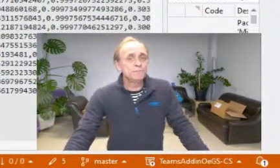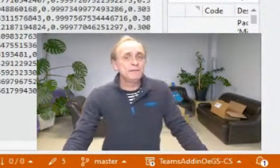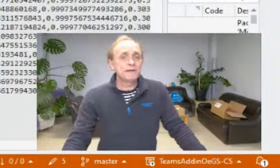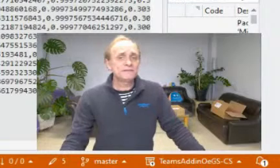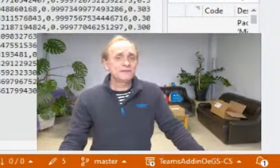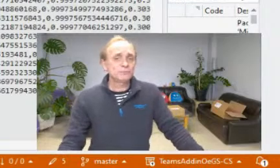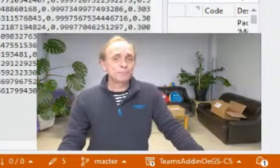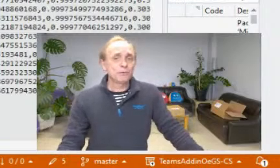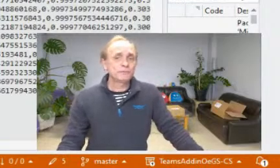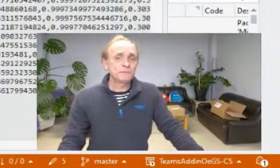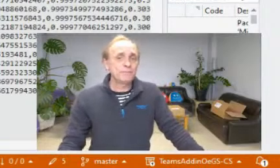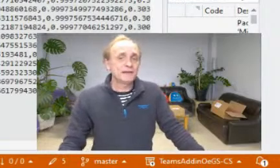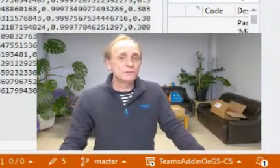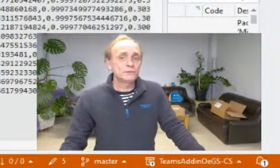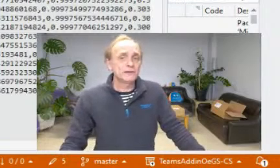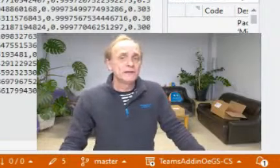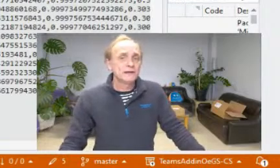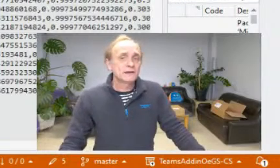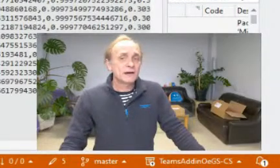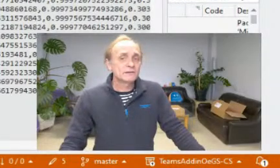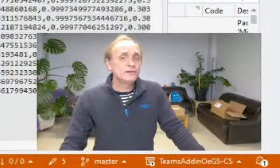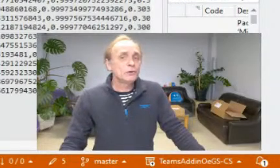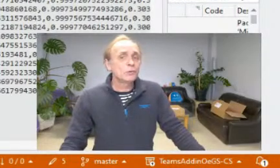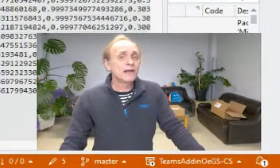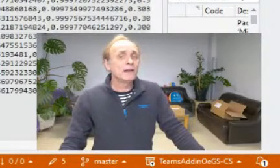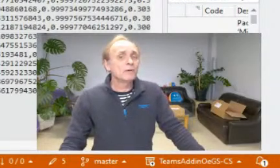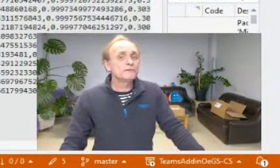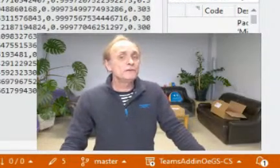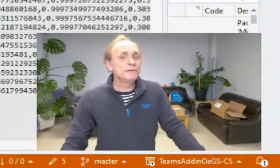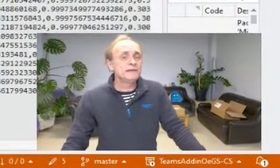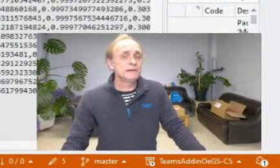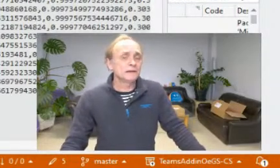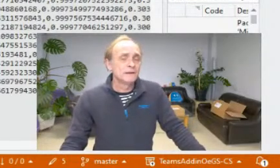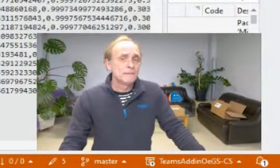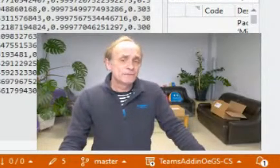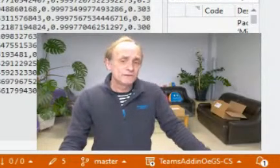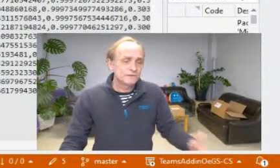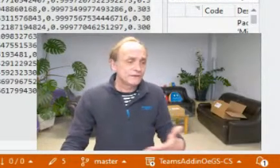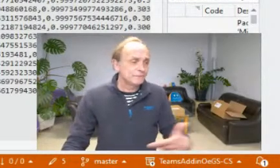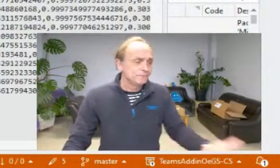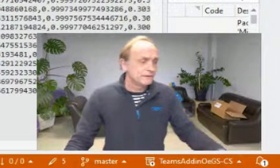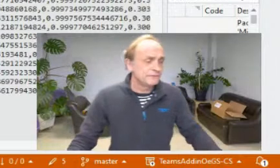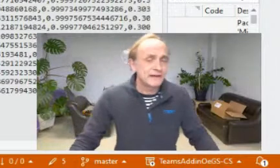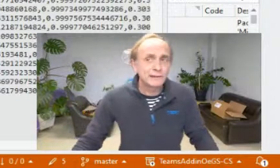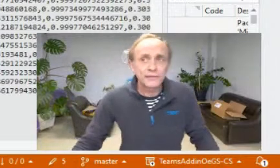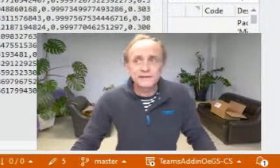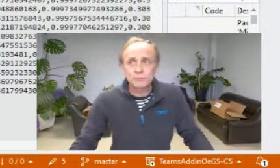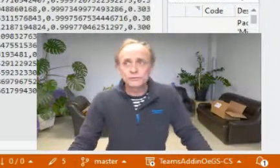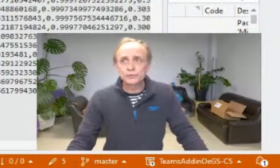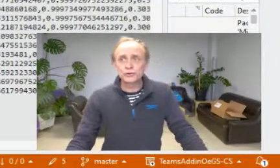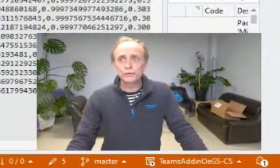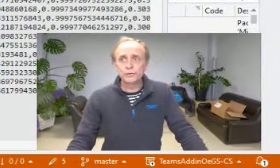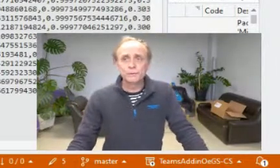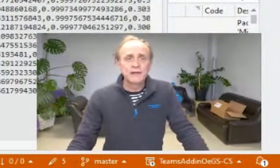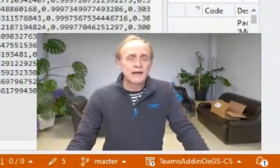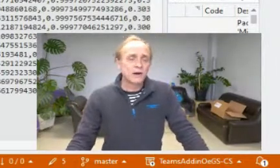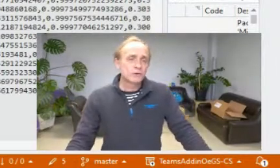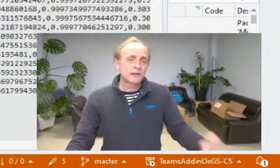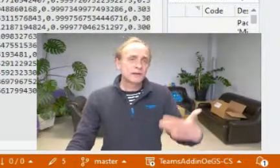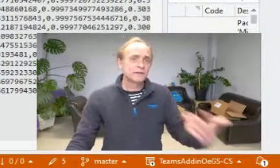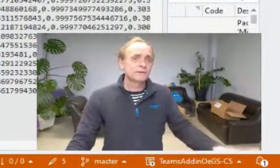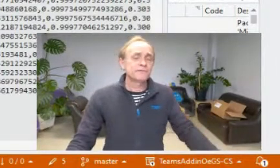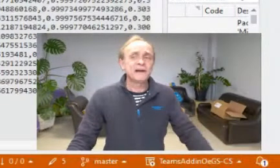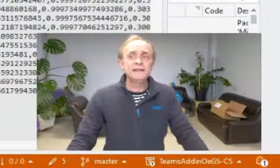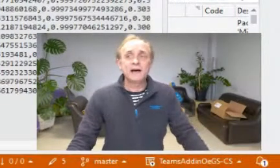the HTTP message posted back to the card URL of this meeting. This is the final thing I want to show you.